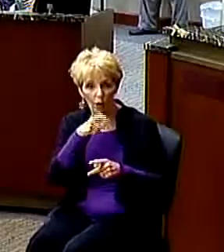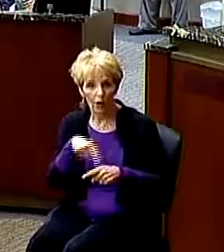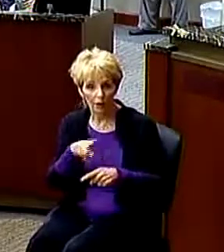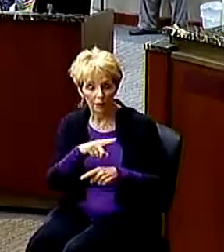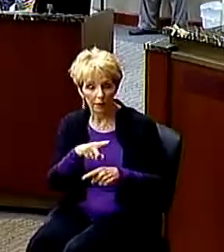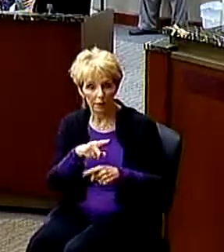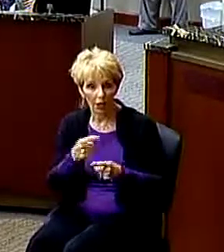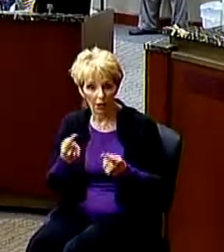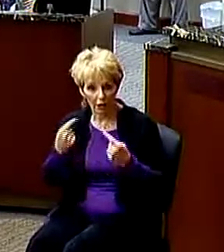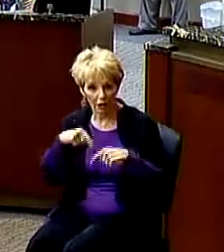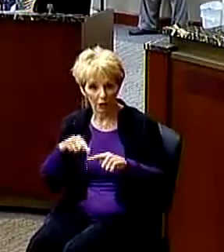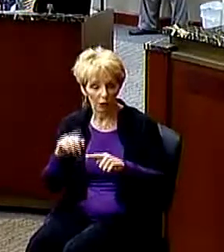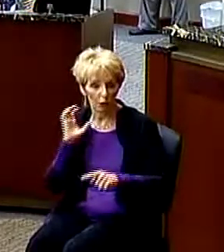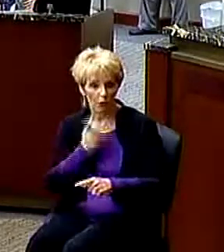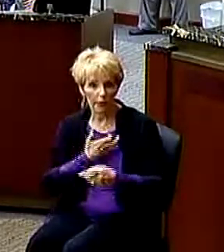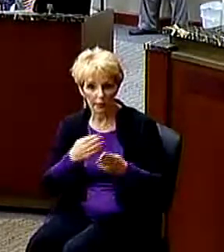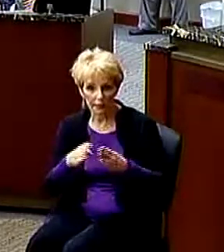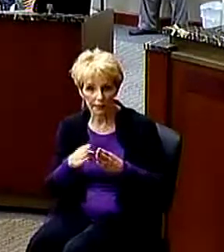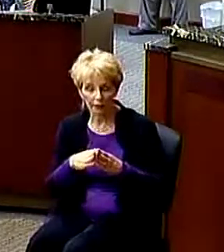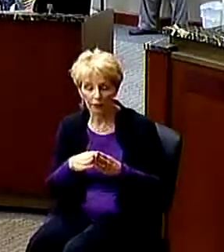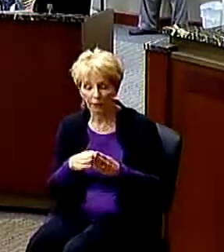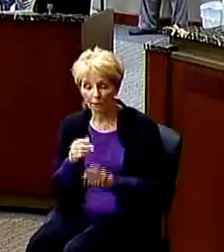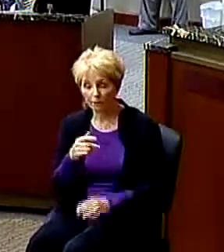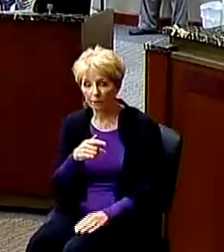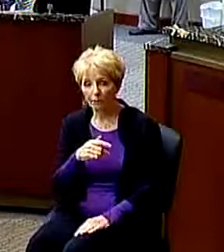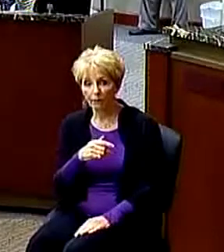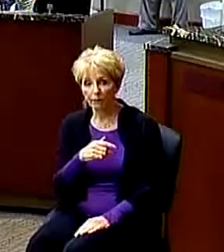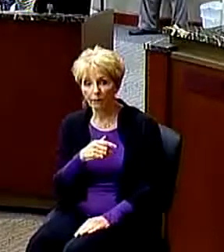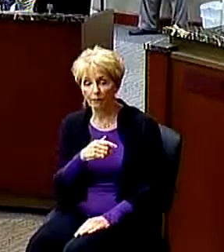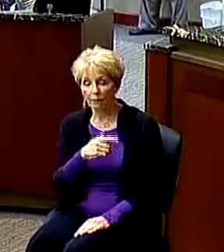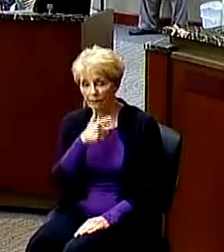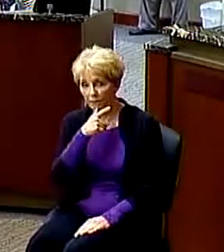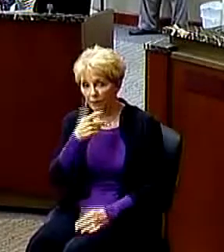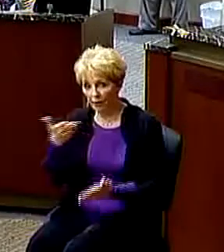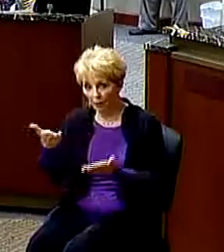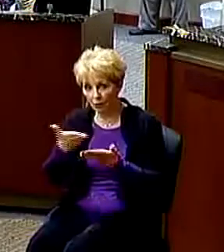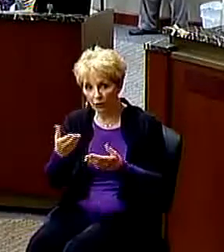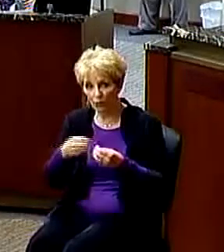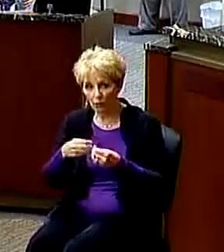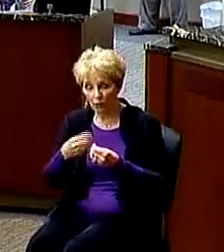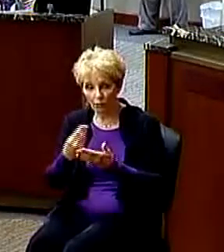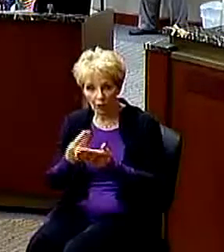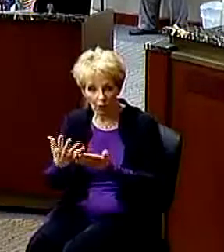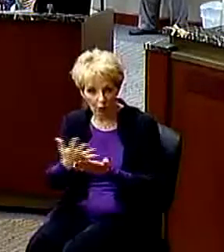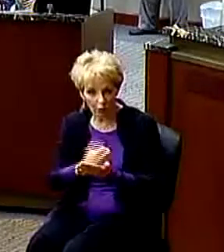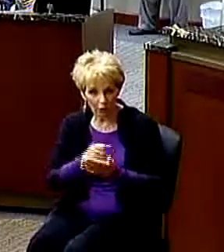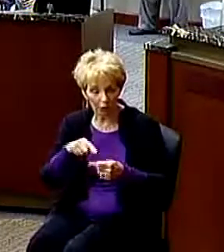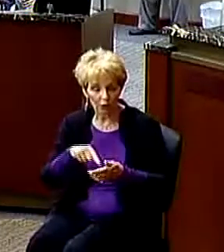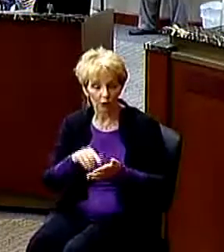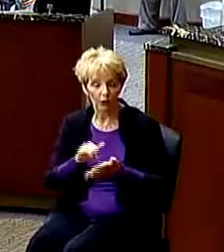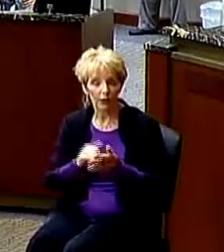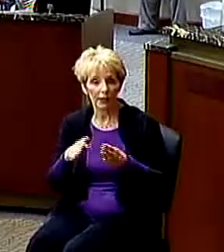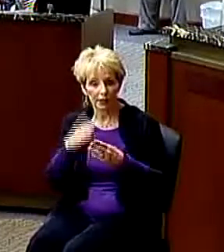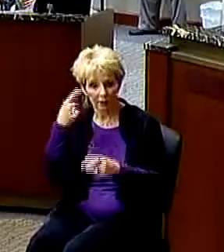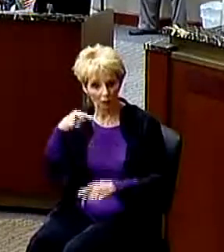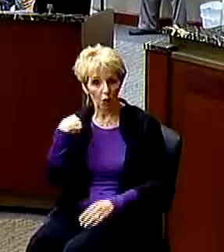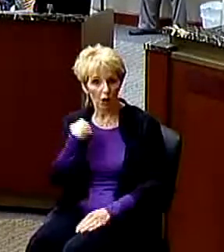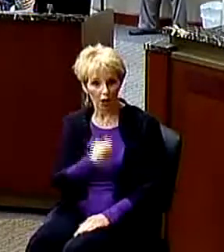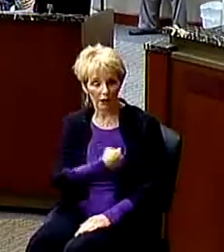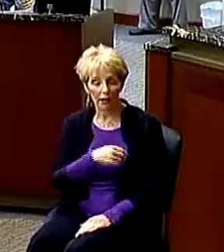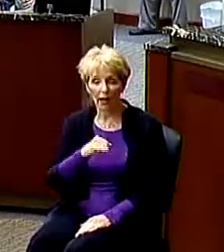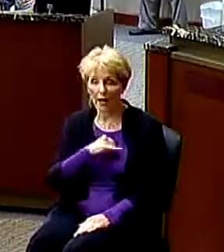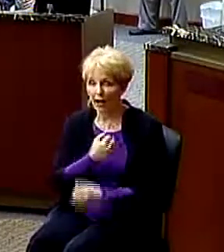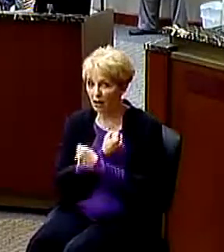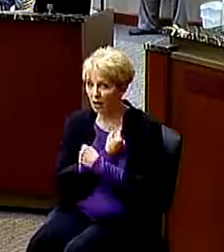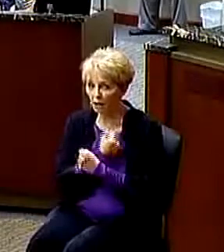are coming to our city, who are bringing more revenue to this town for us. I